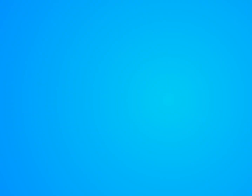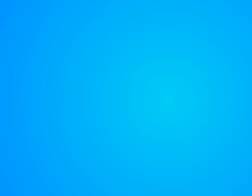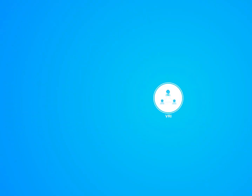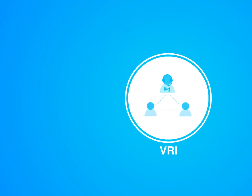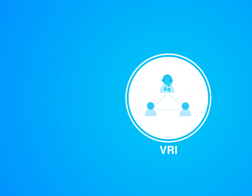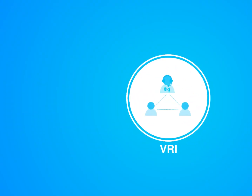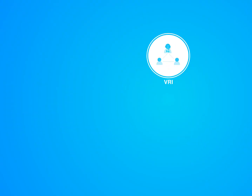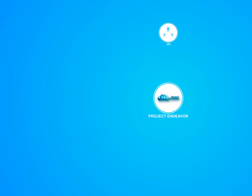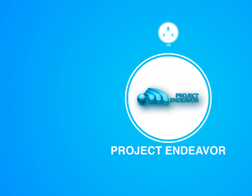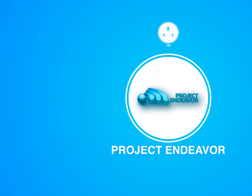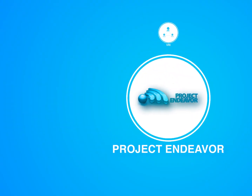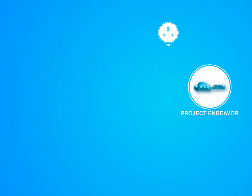Thanks for joining us. Thank you. Thank